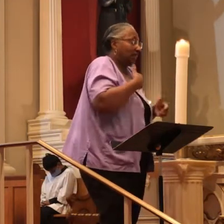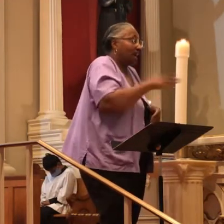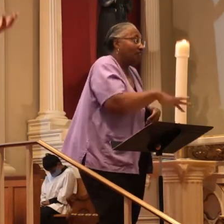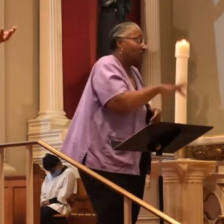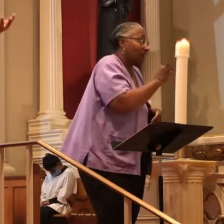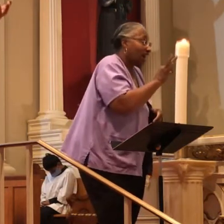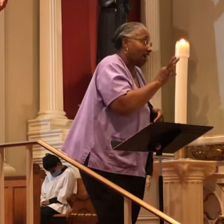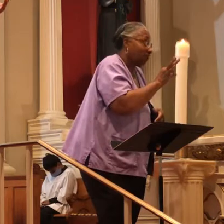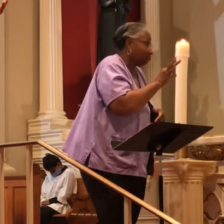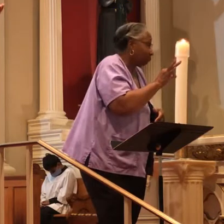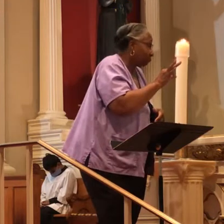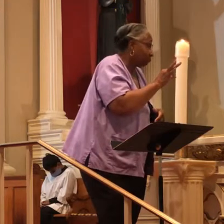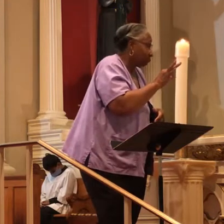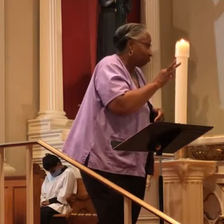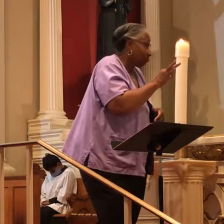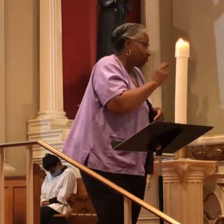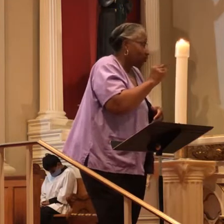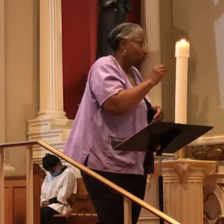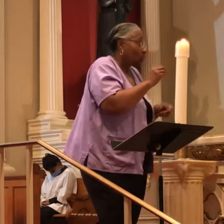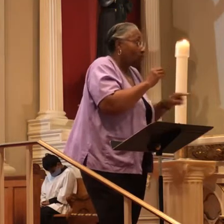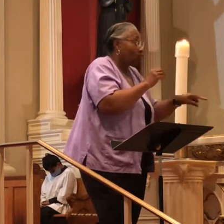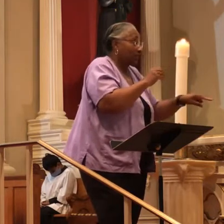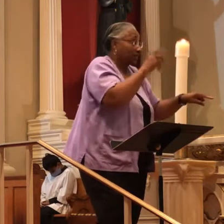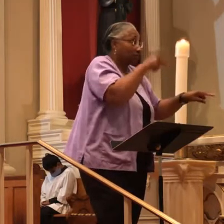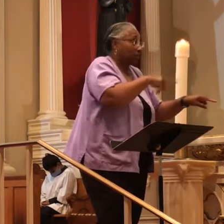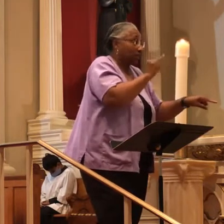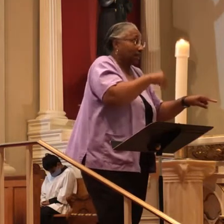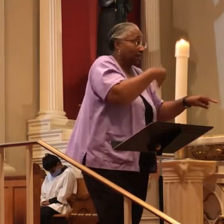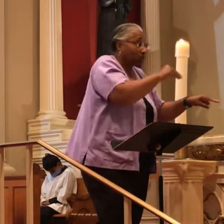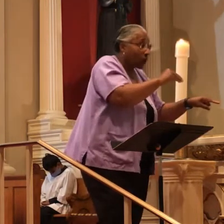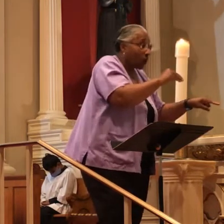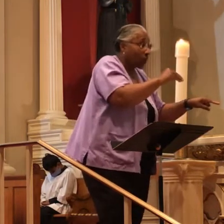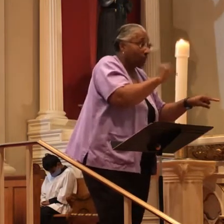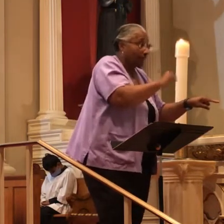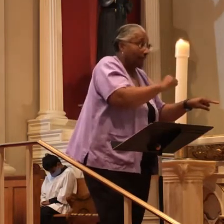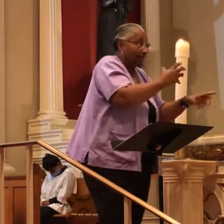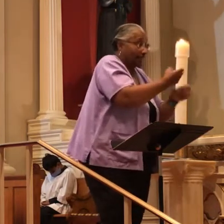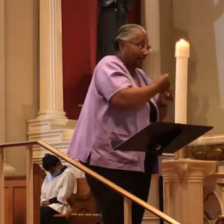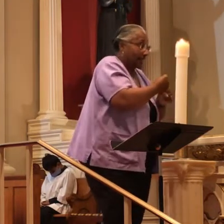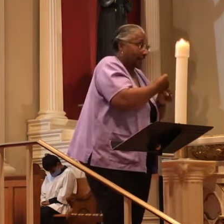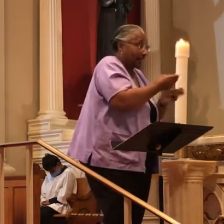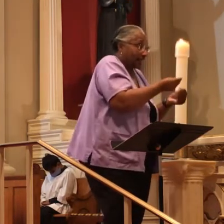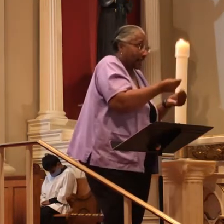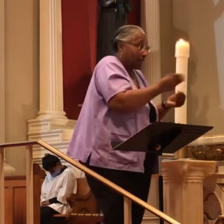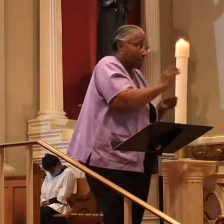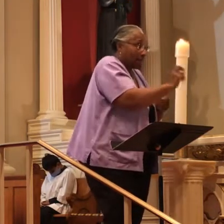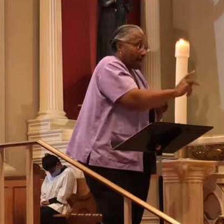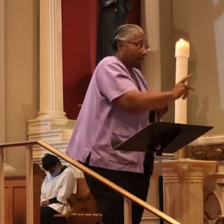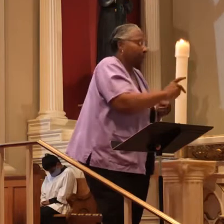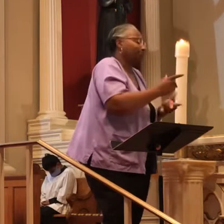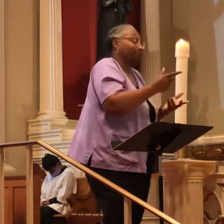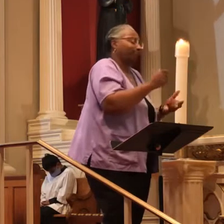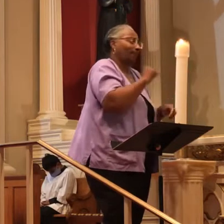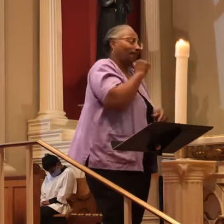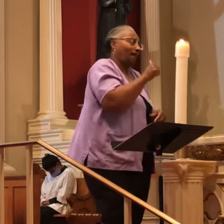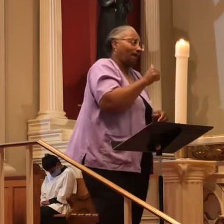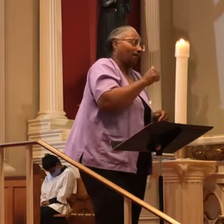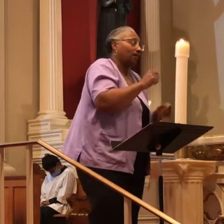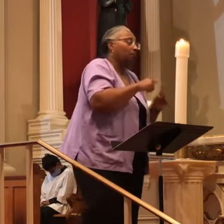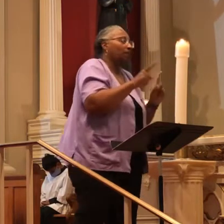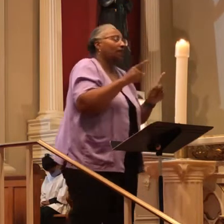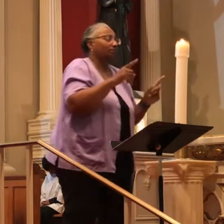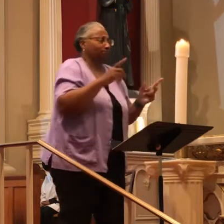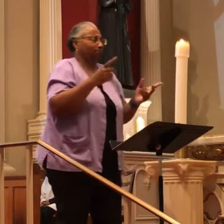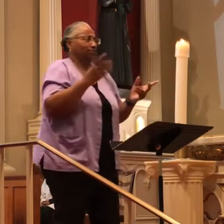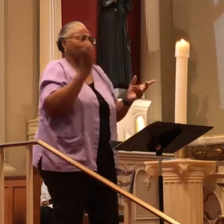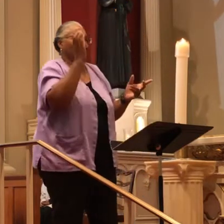the seller so that he knows that there's something very valuable there? Maybe not. But anyway, it's a weird comparison. But